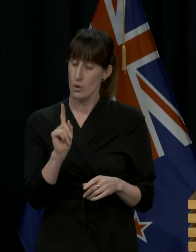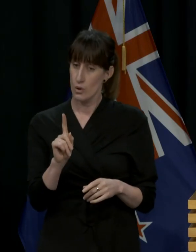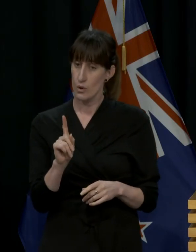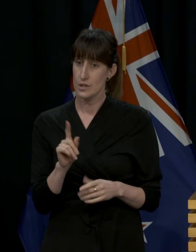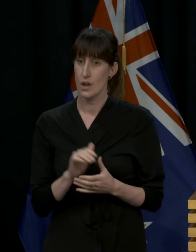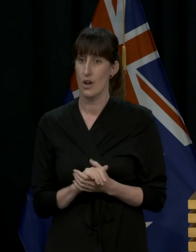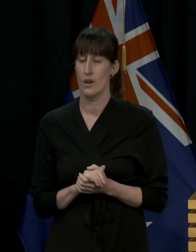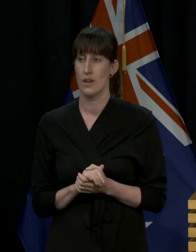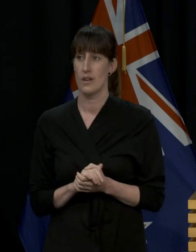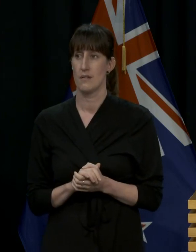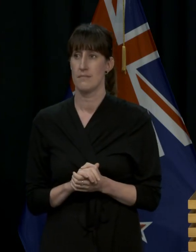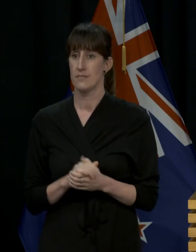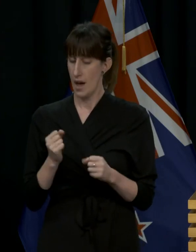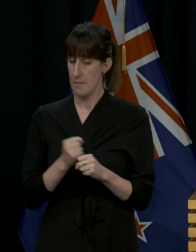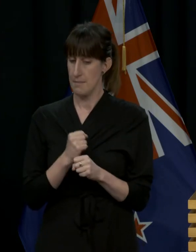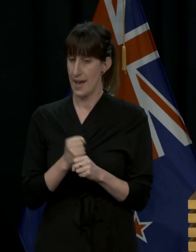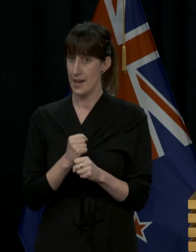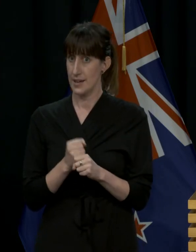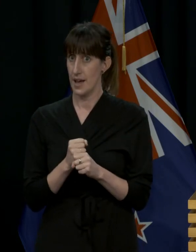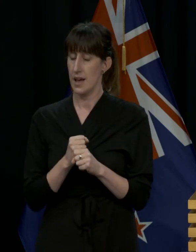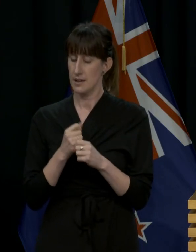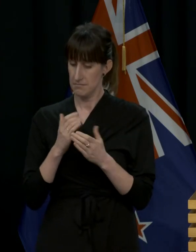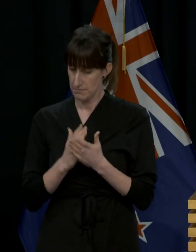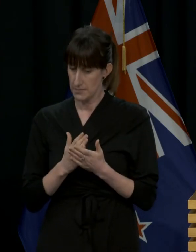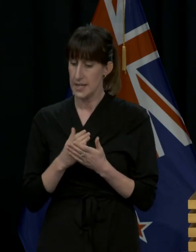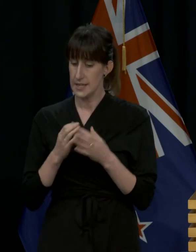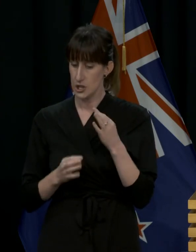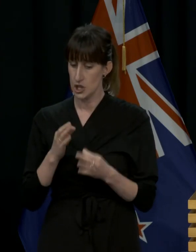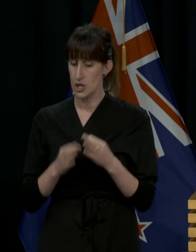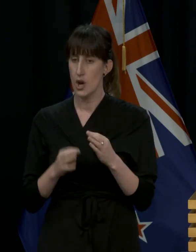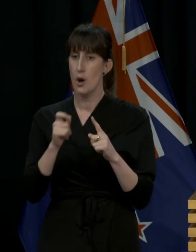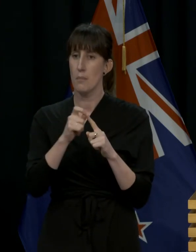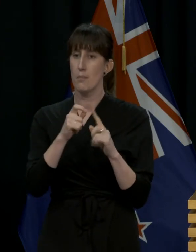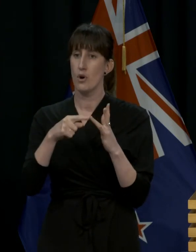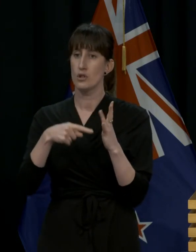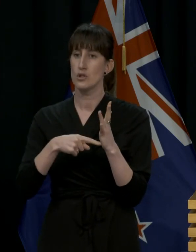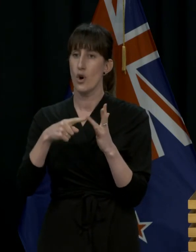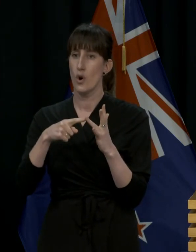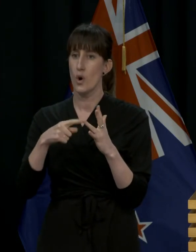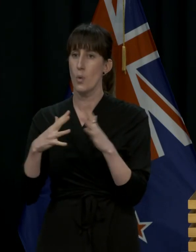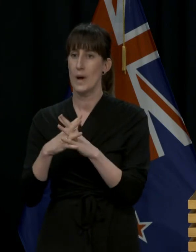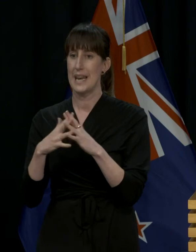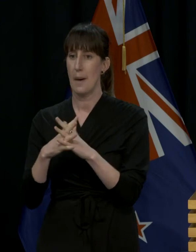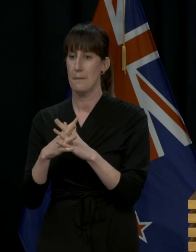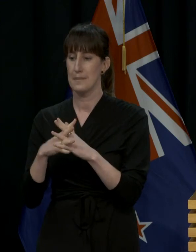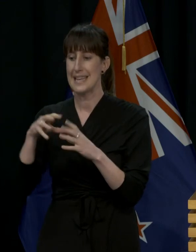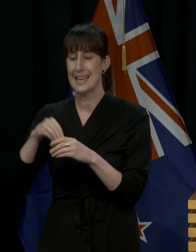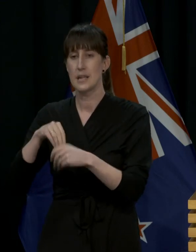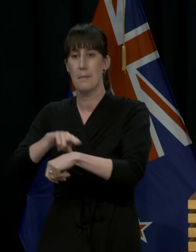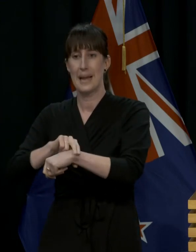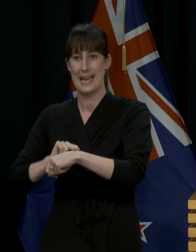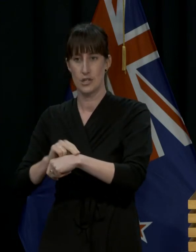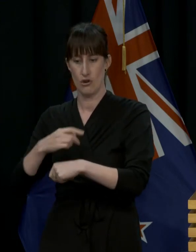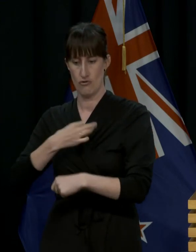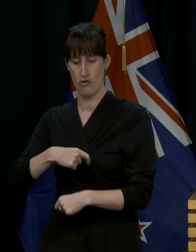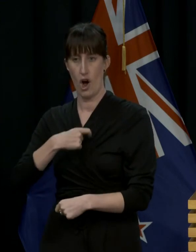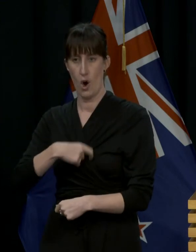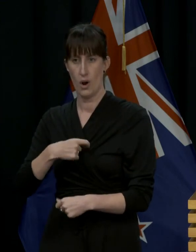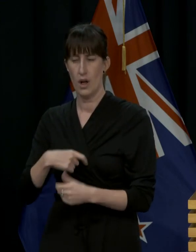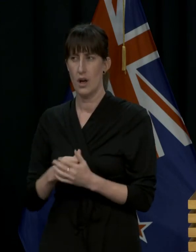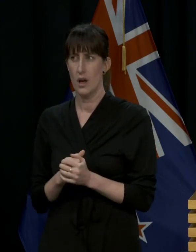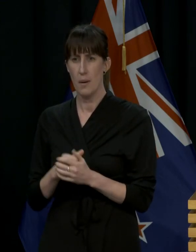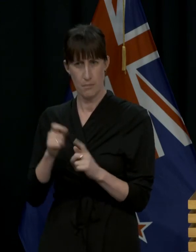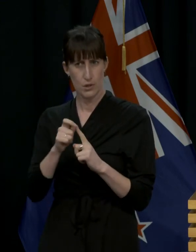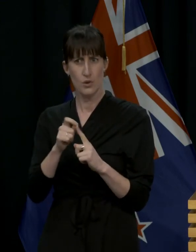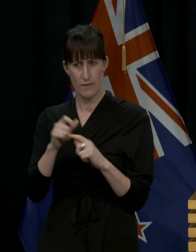very deliberate decision as well to have Porter Williams in the police role. Porter brings with her experience working